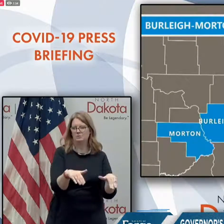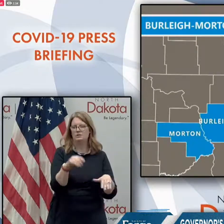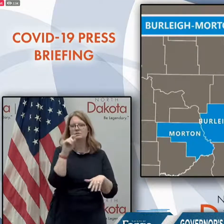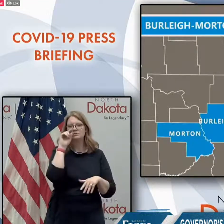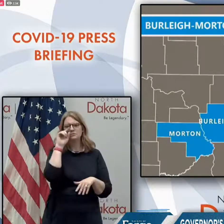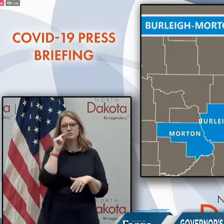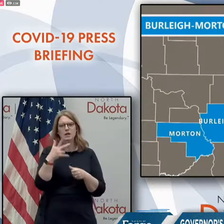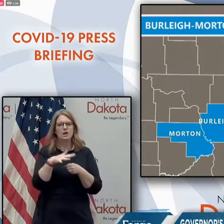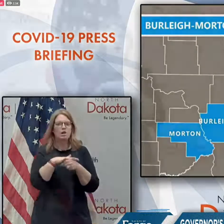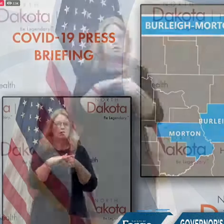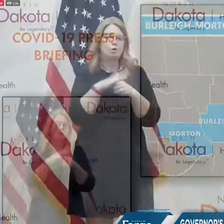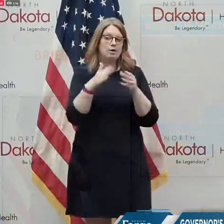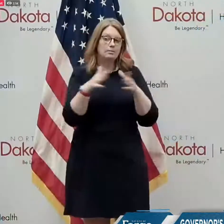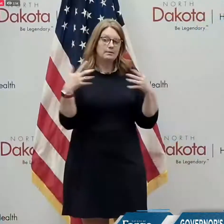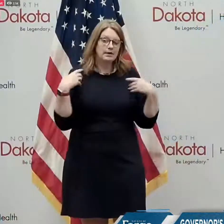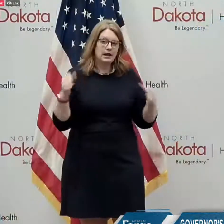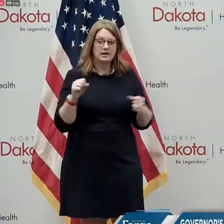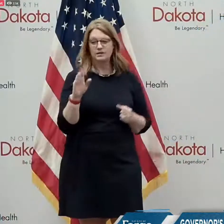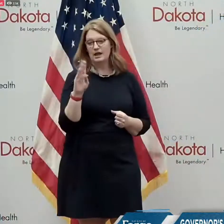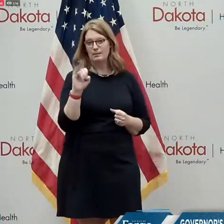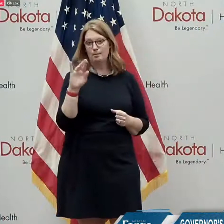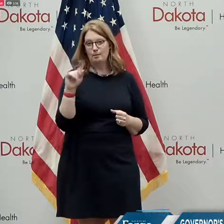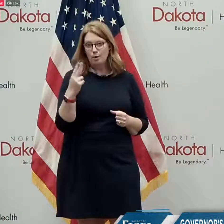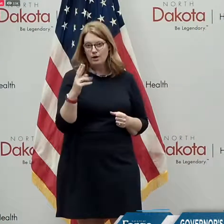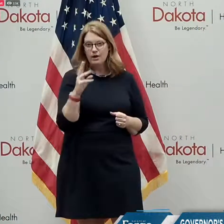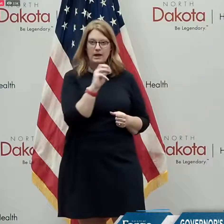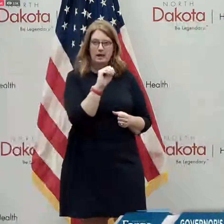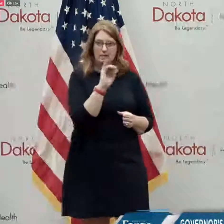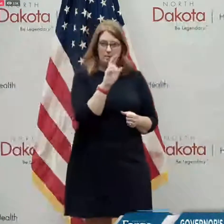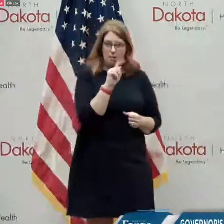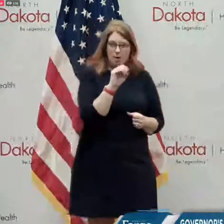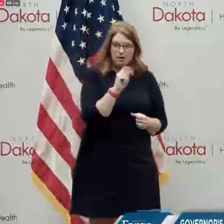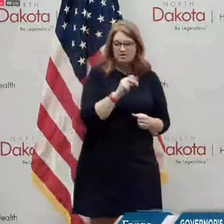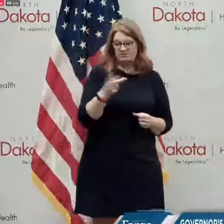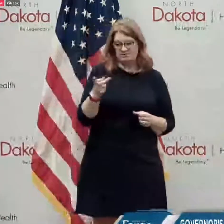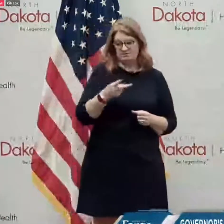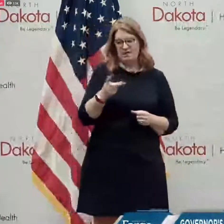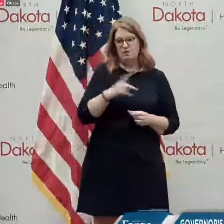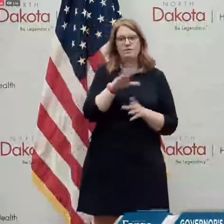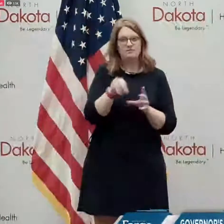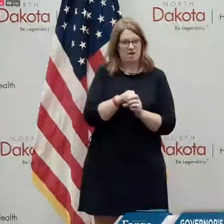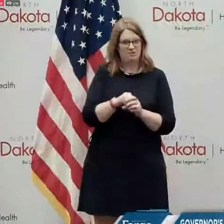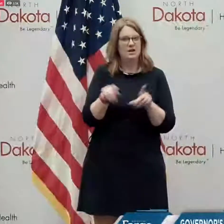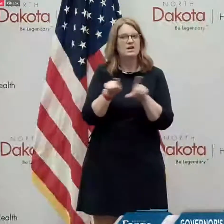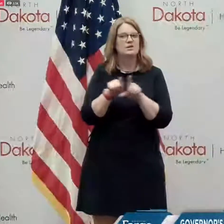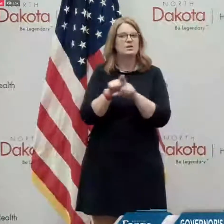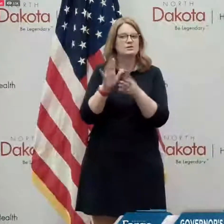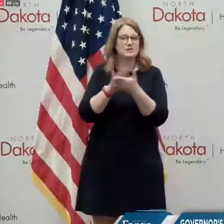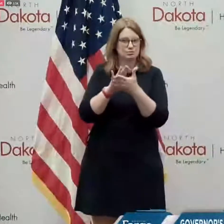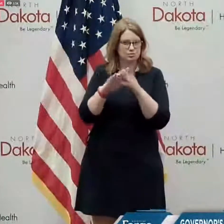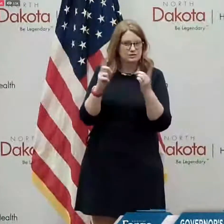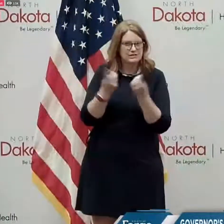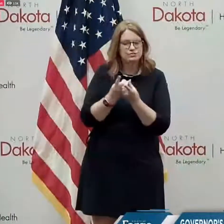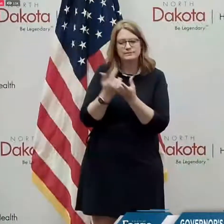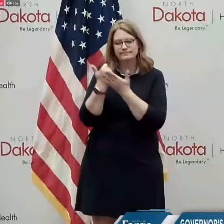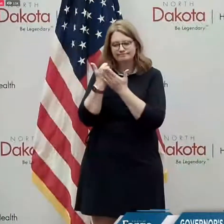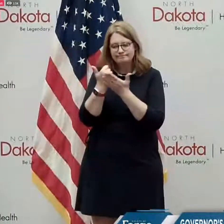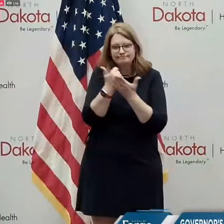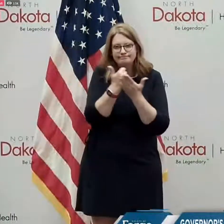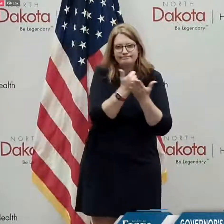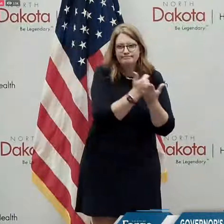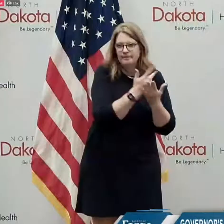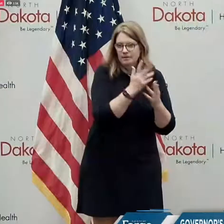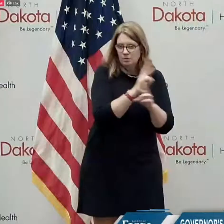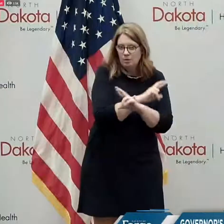units here, both in Burley and Morton, are highly involved with the school districts in helping them prepare. The task